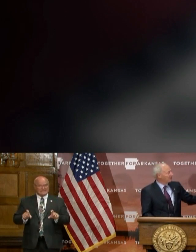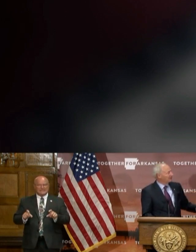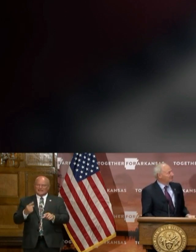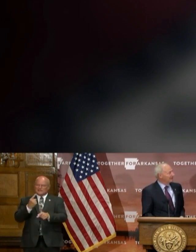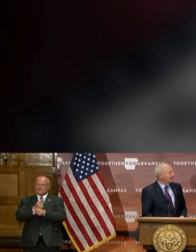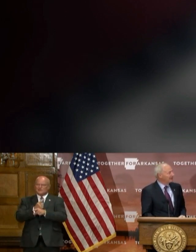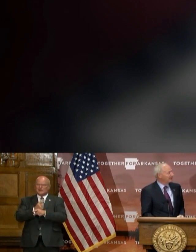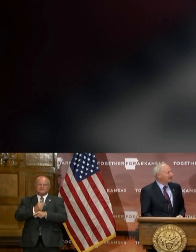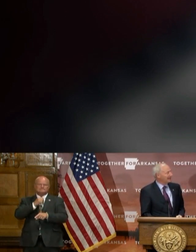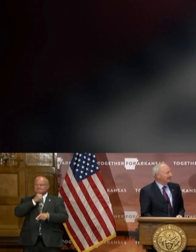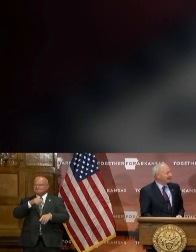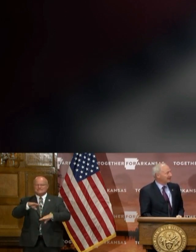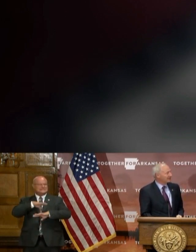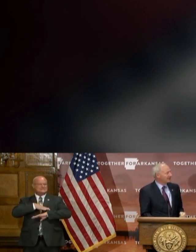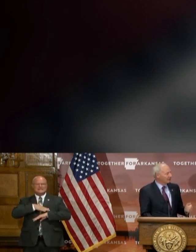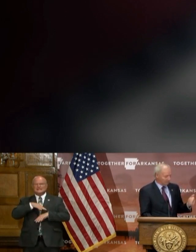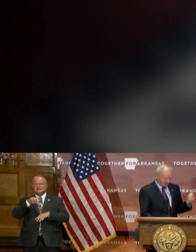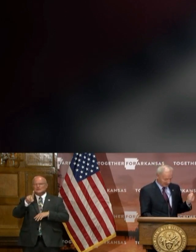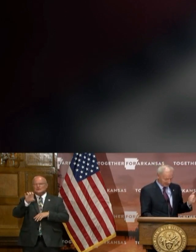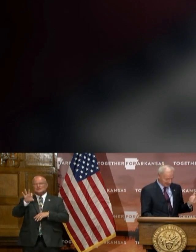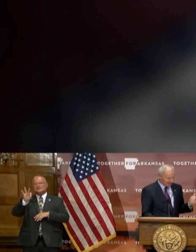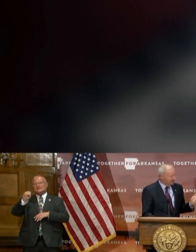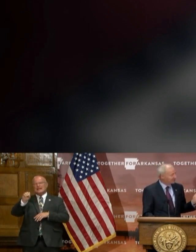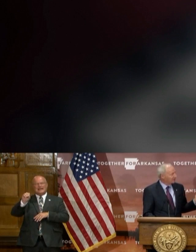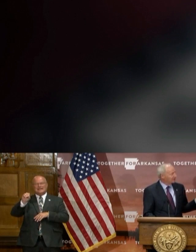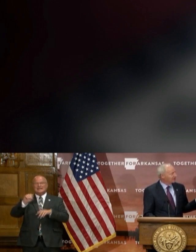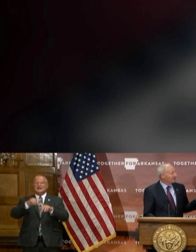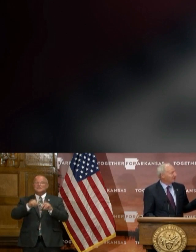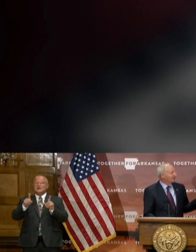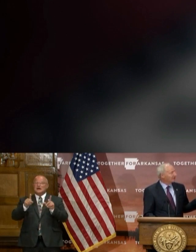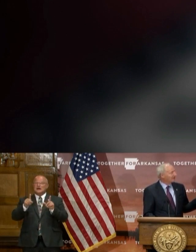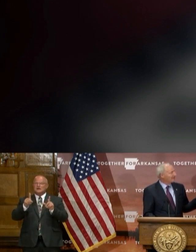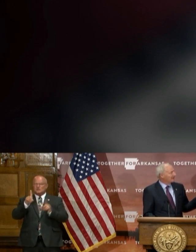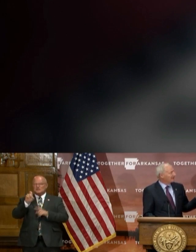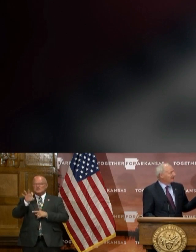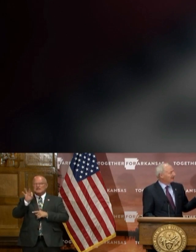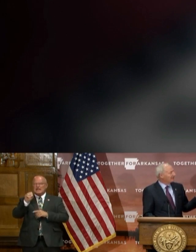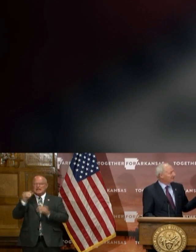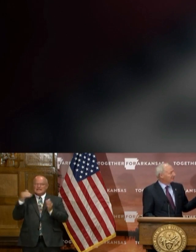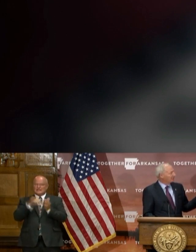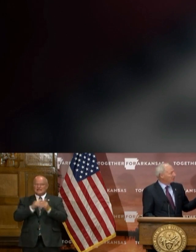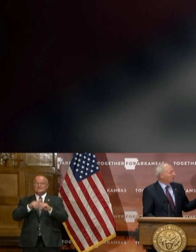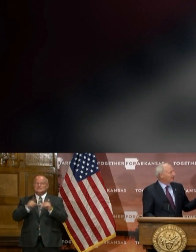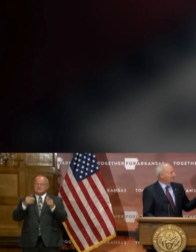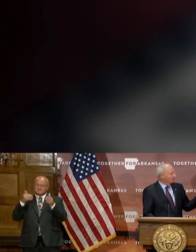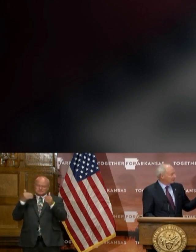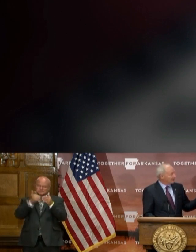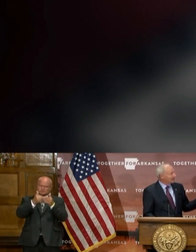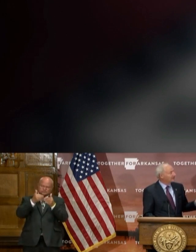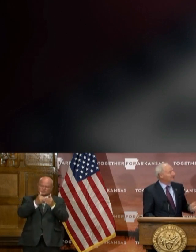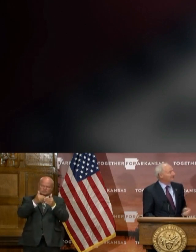you're right, we didn't meet the 190,000 goal, but it is pretty strong